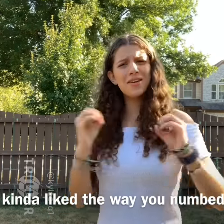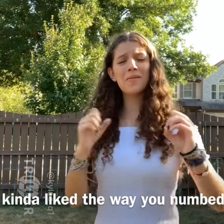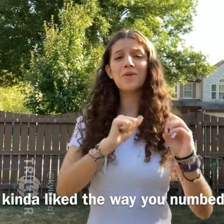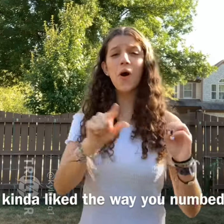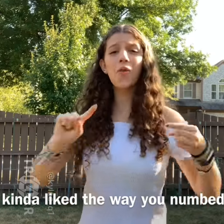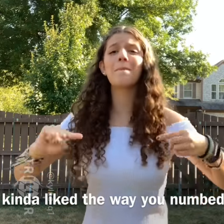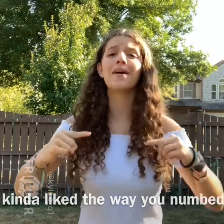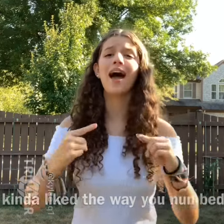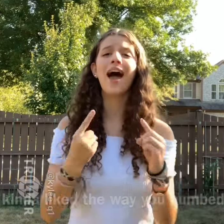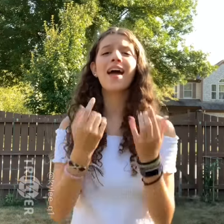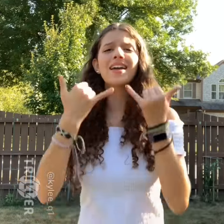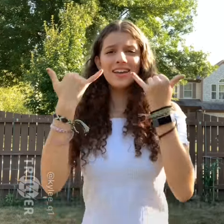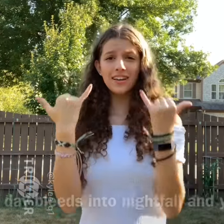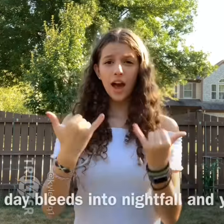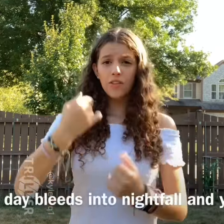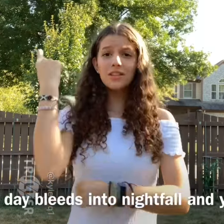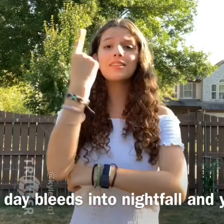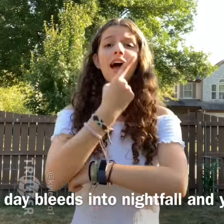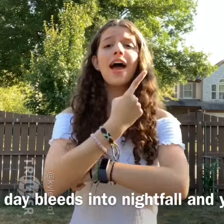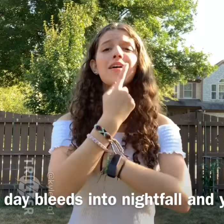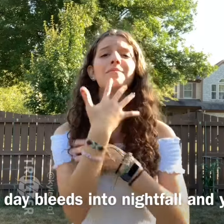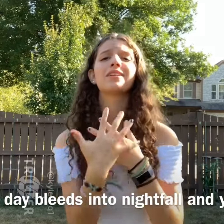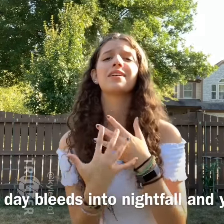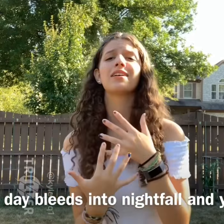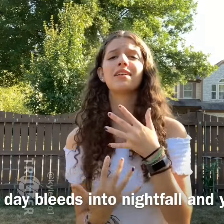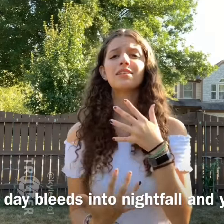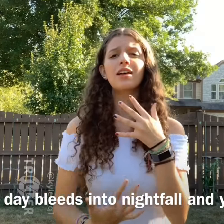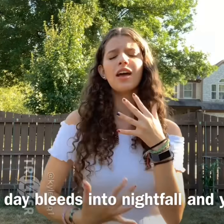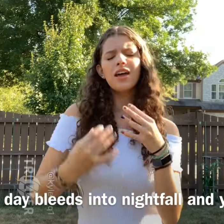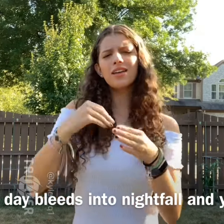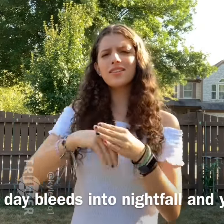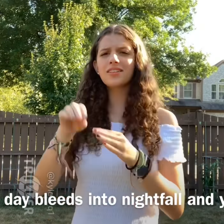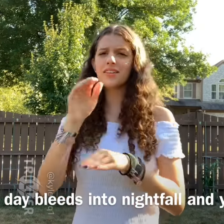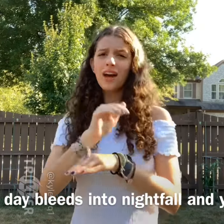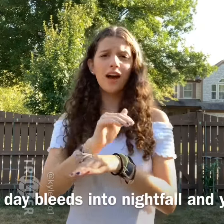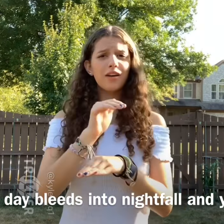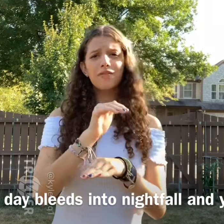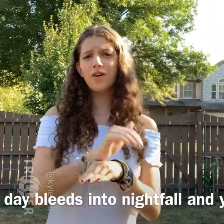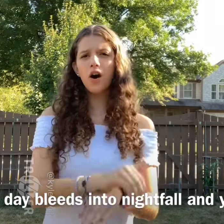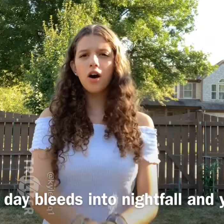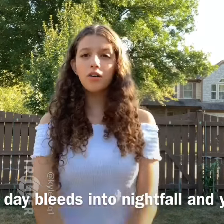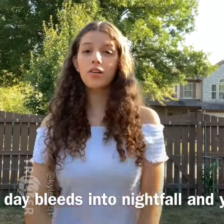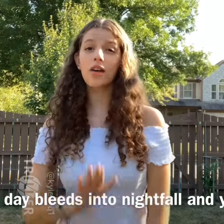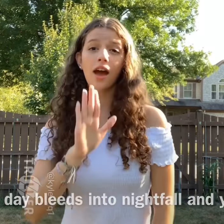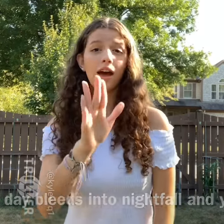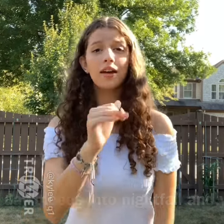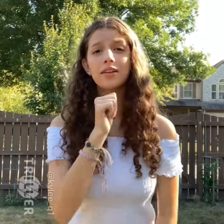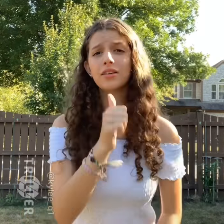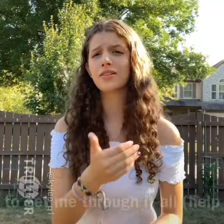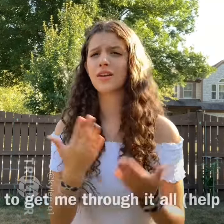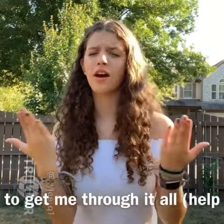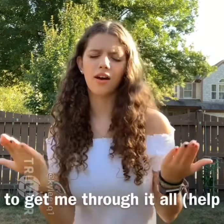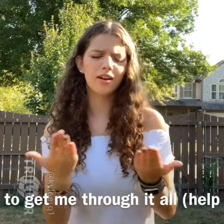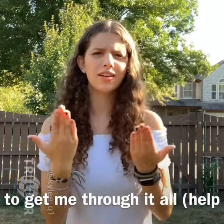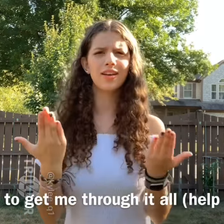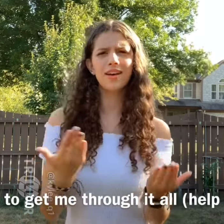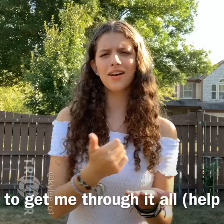know I'm done by it And all the day bleeds into nightfall And you're not here